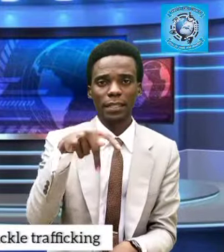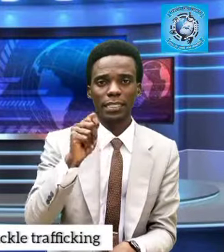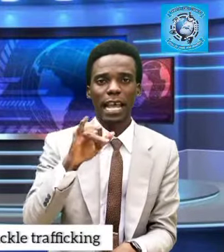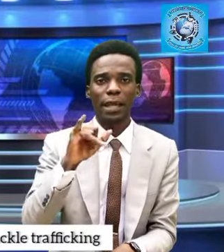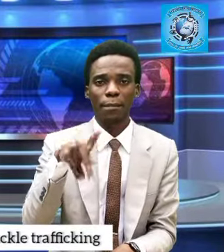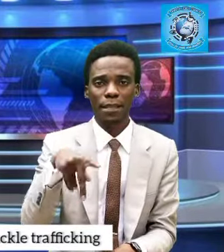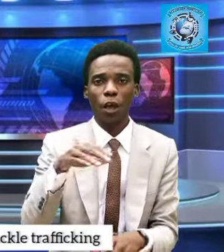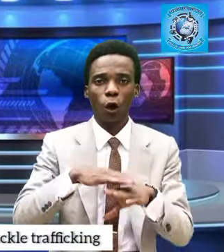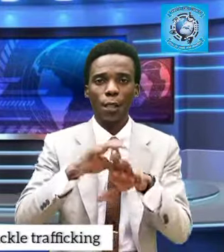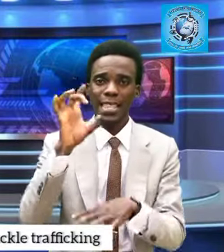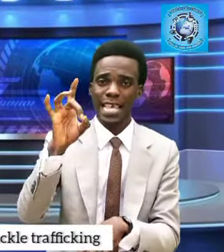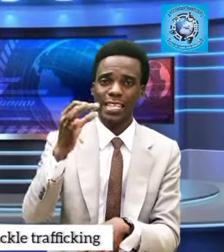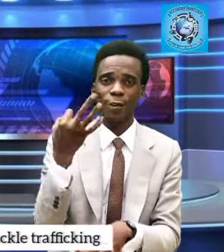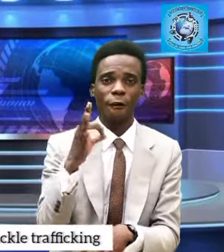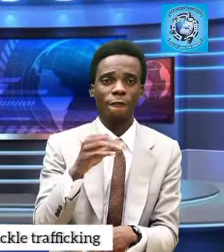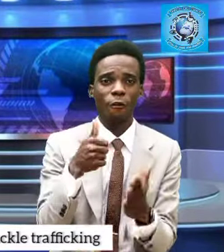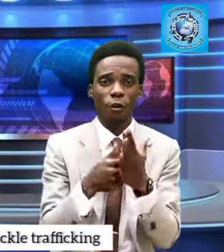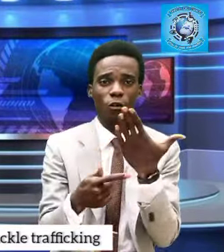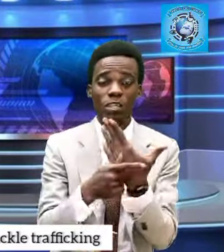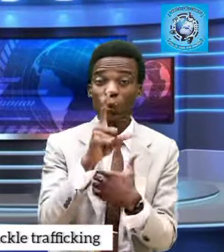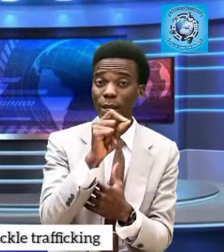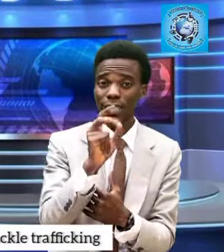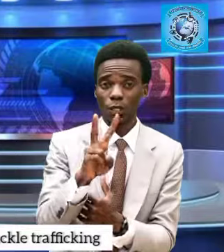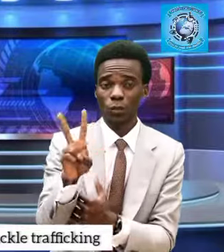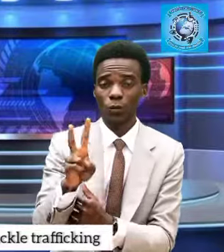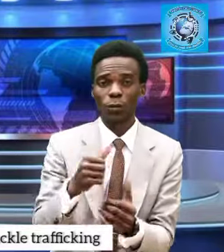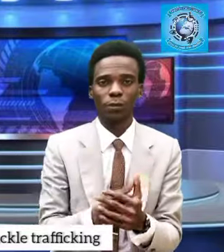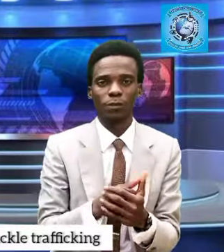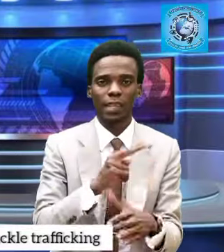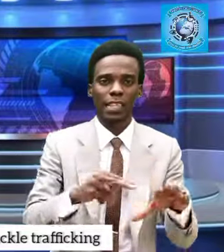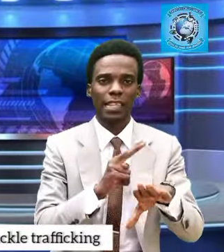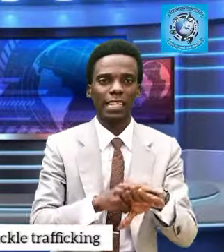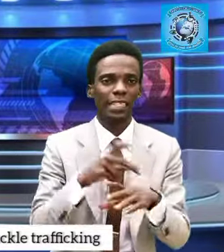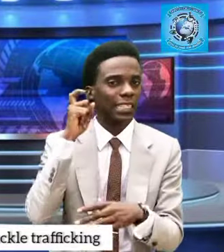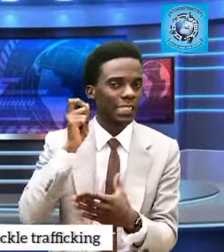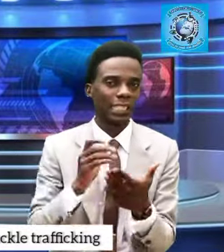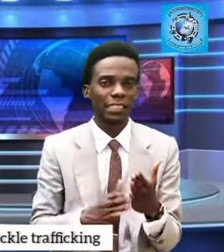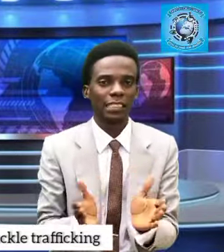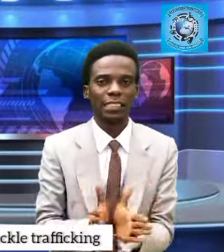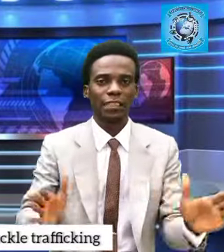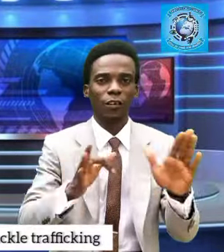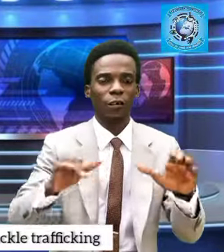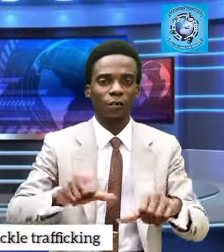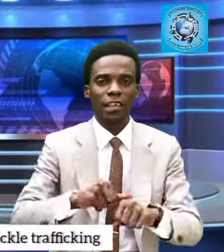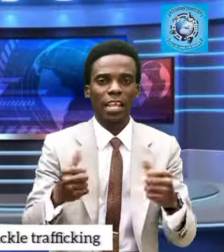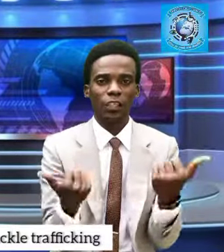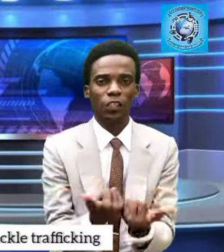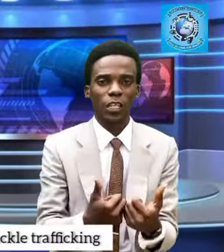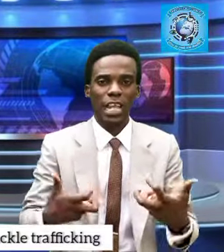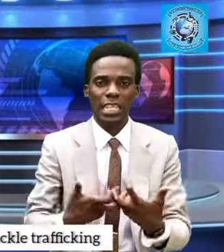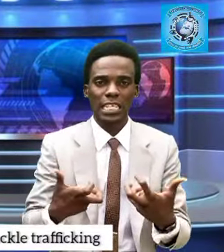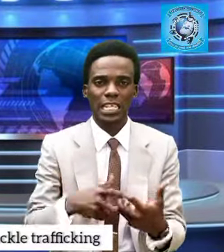NAPTIP, on 8th of August 2022. National Secretary General of the Association, Engineer